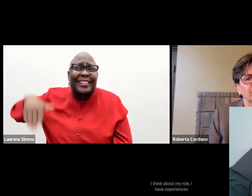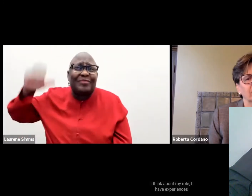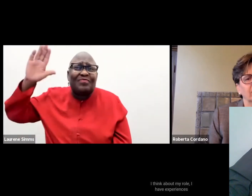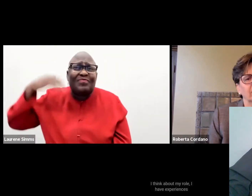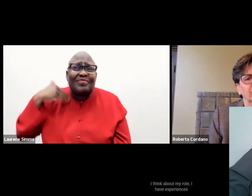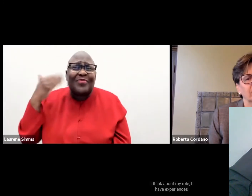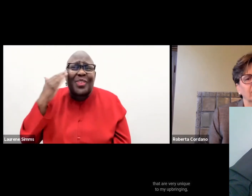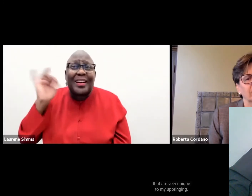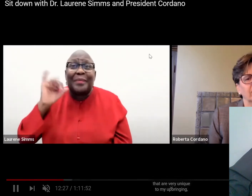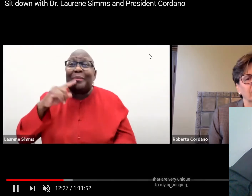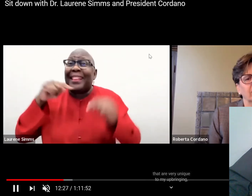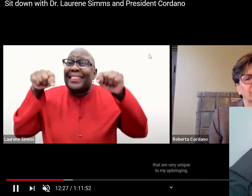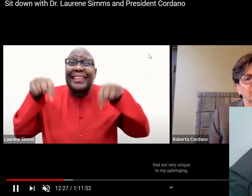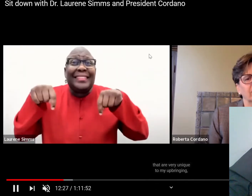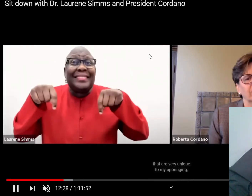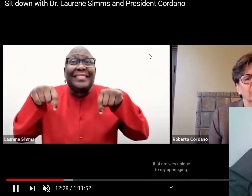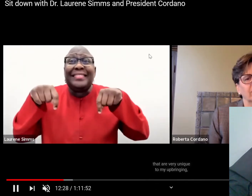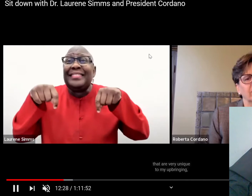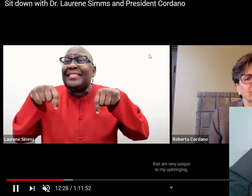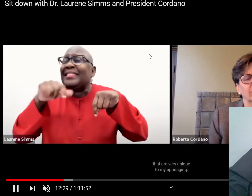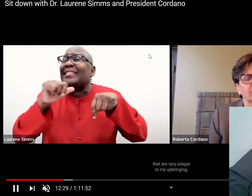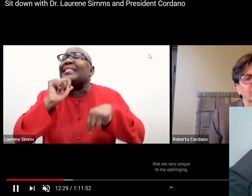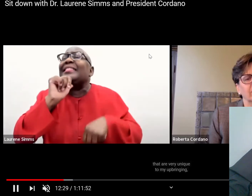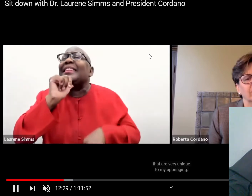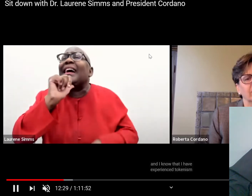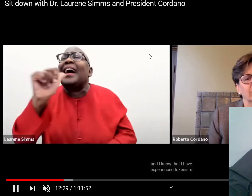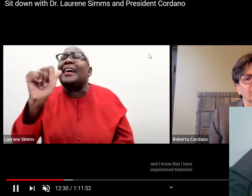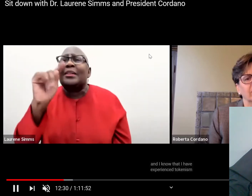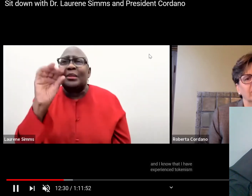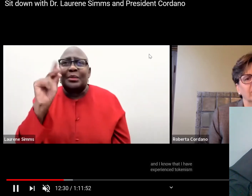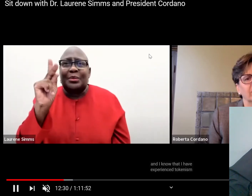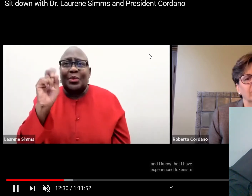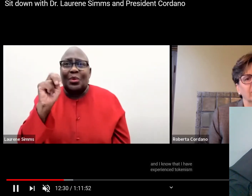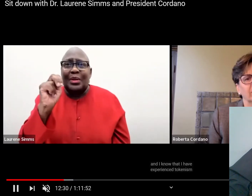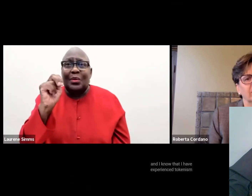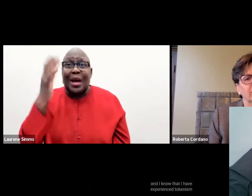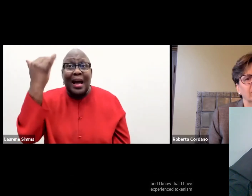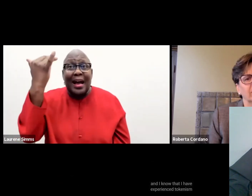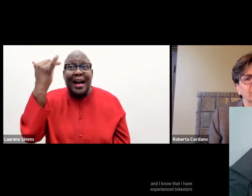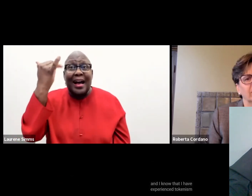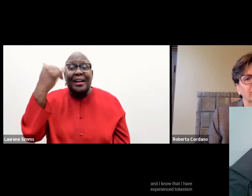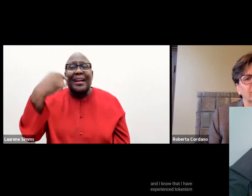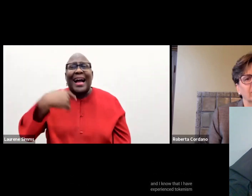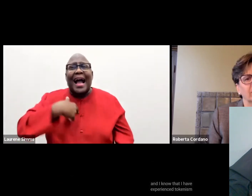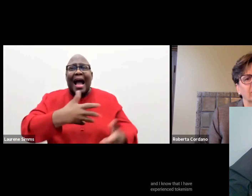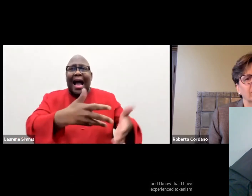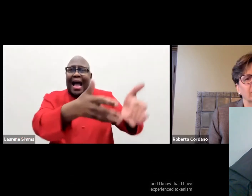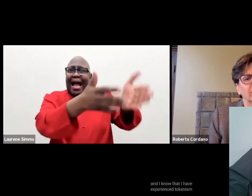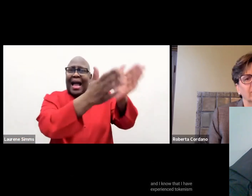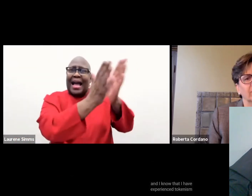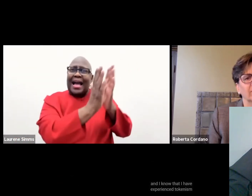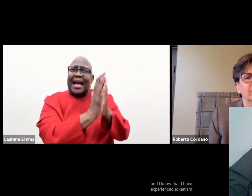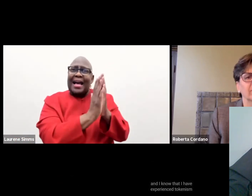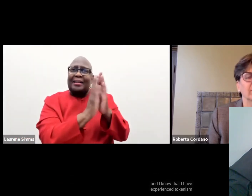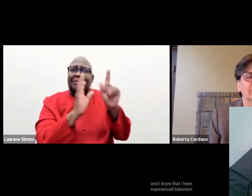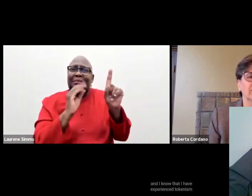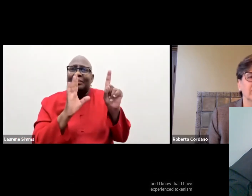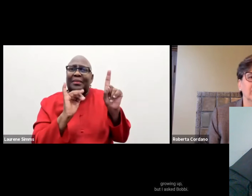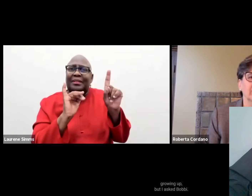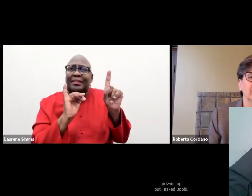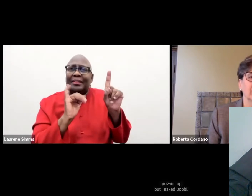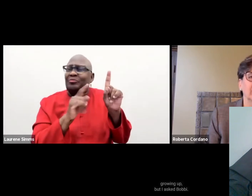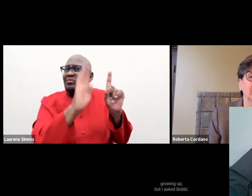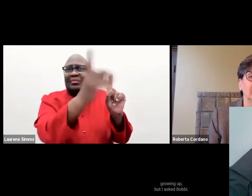I think my role is because I have experiences. And I know that I have experienced